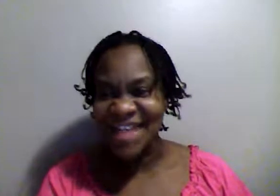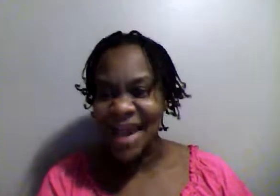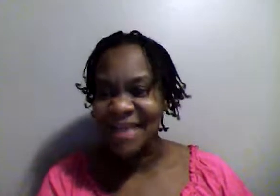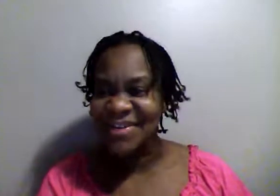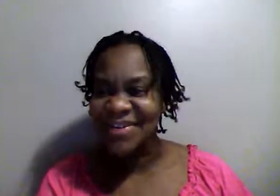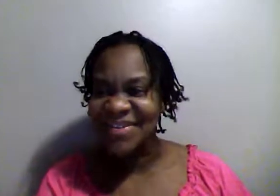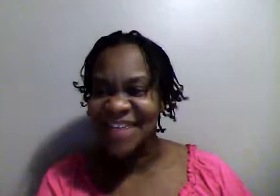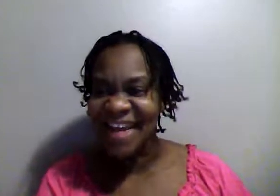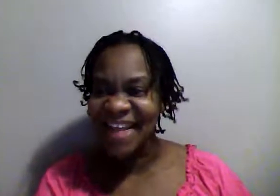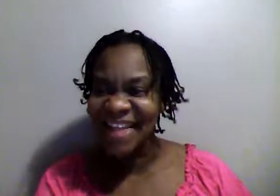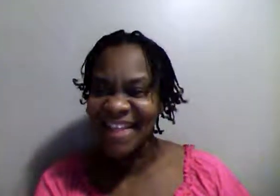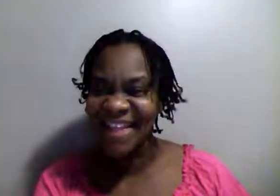to you today.